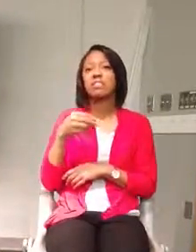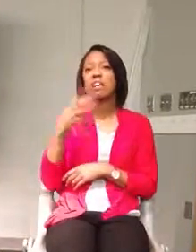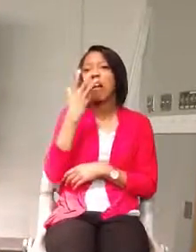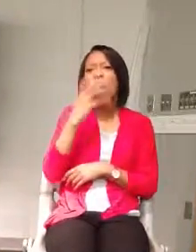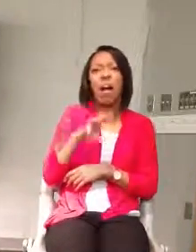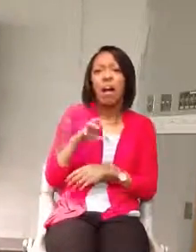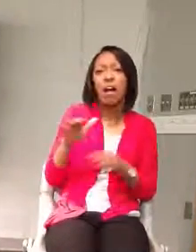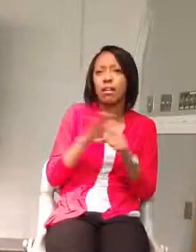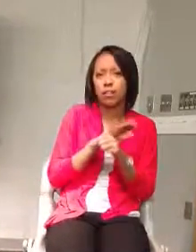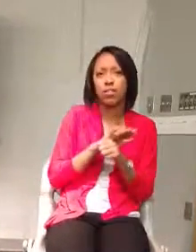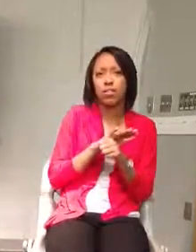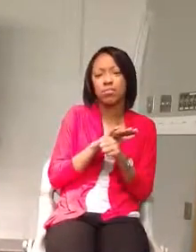bad.